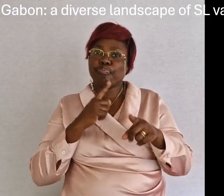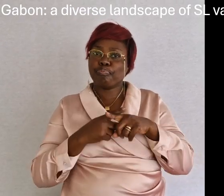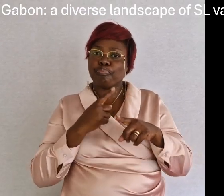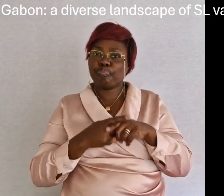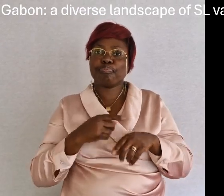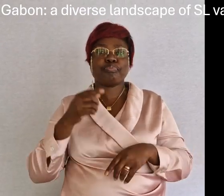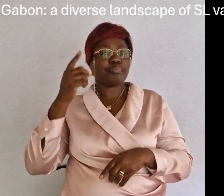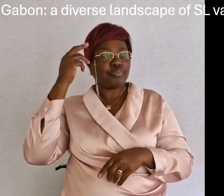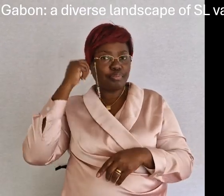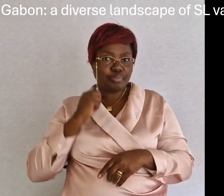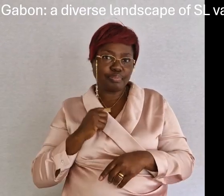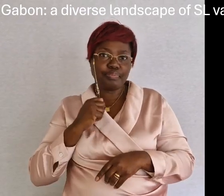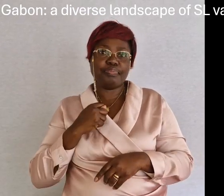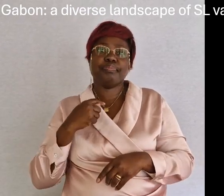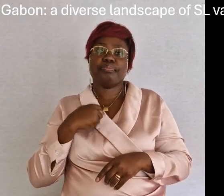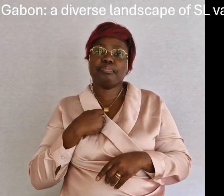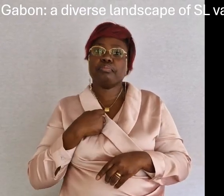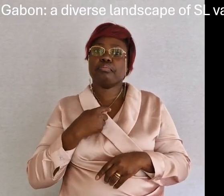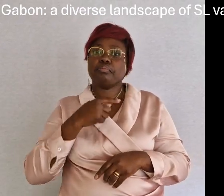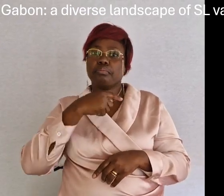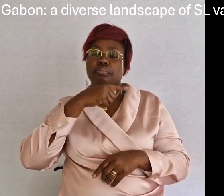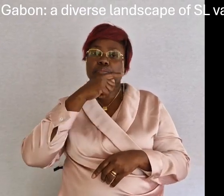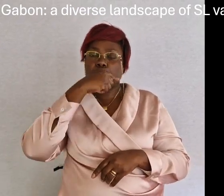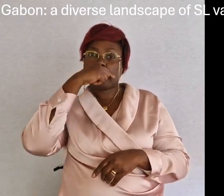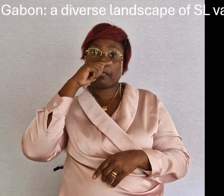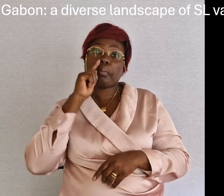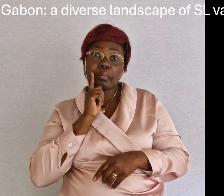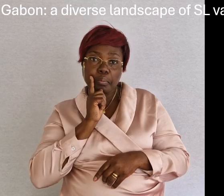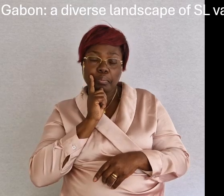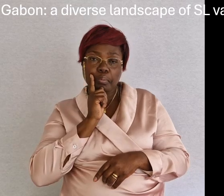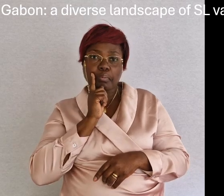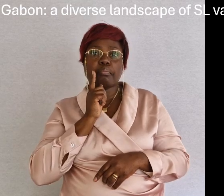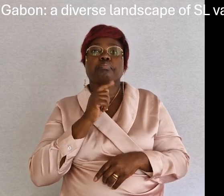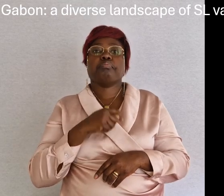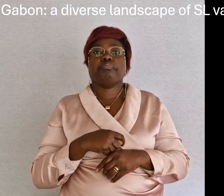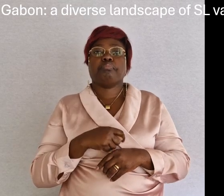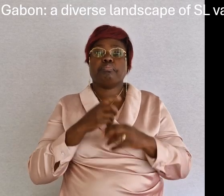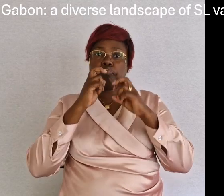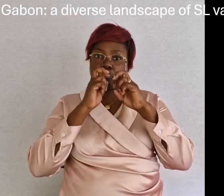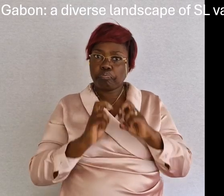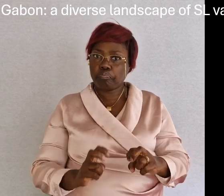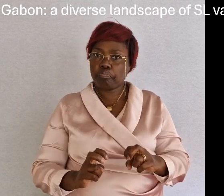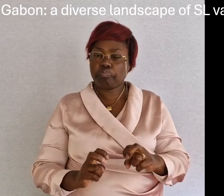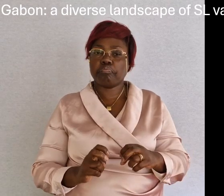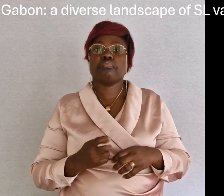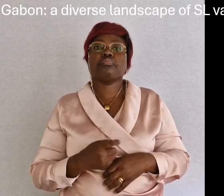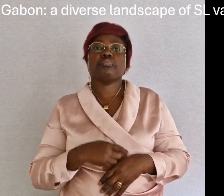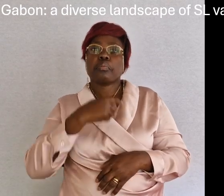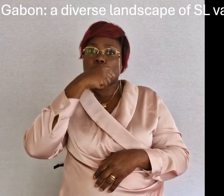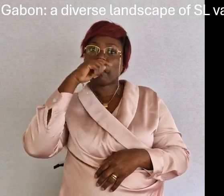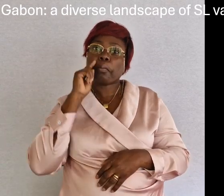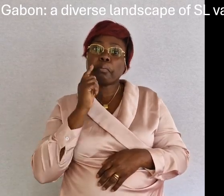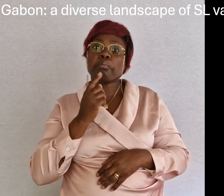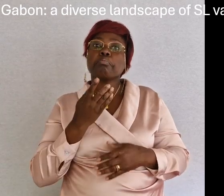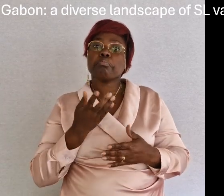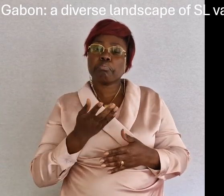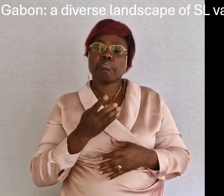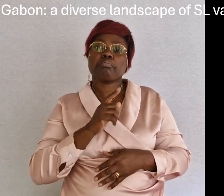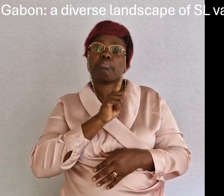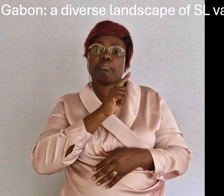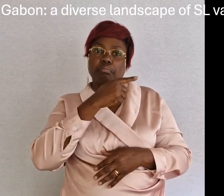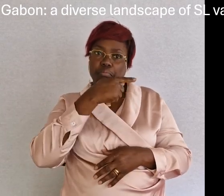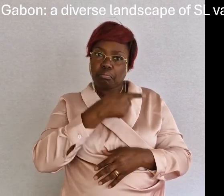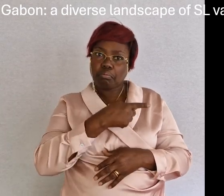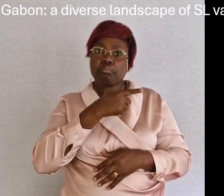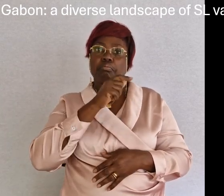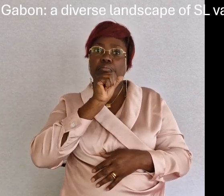Hello, good evening. My name is Tatiana. I'm from Gabon. So my research is